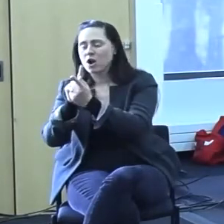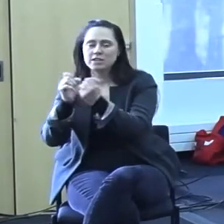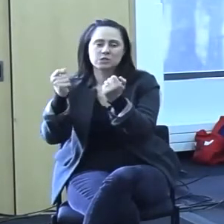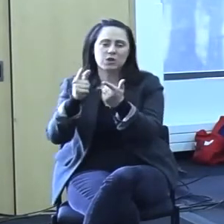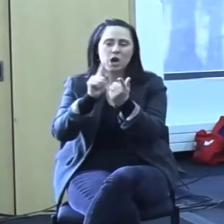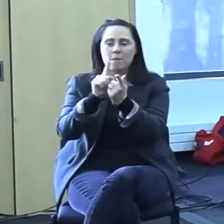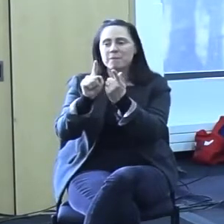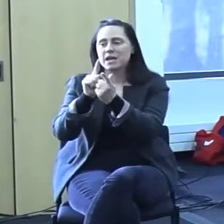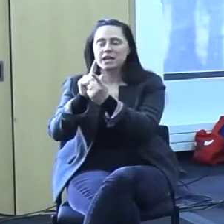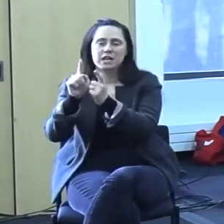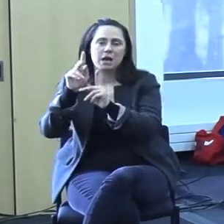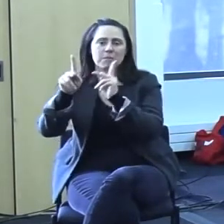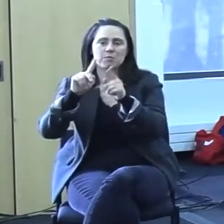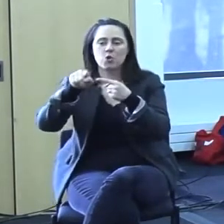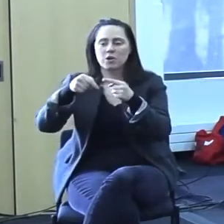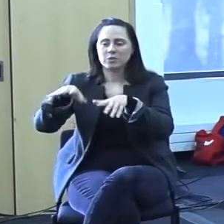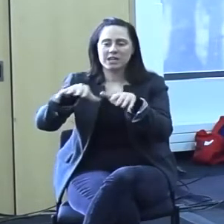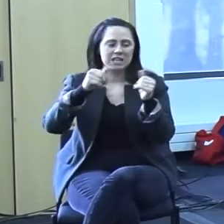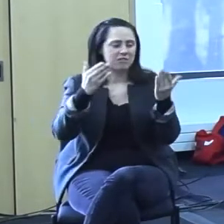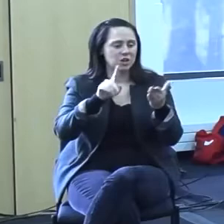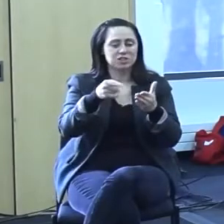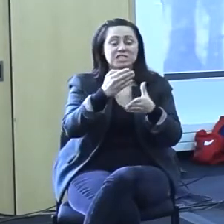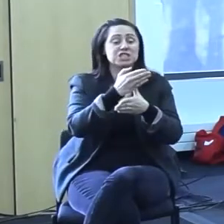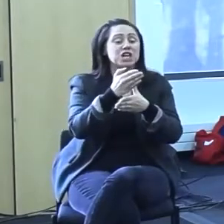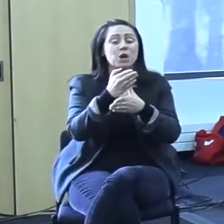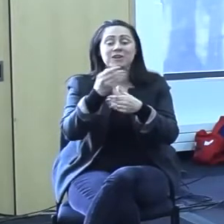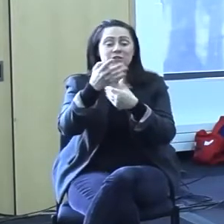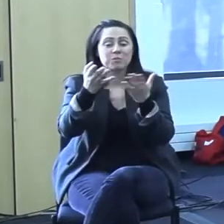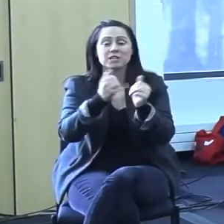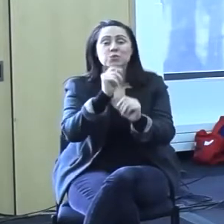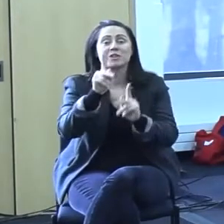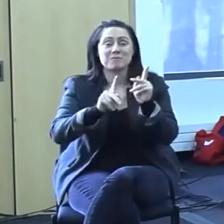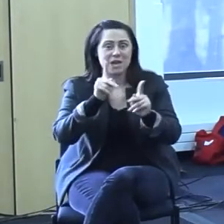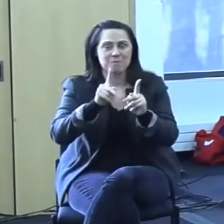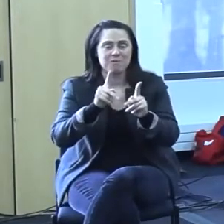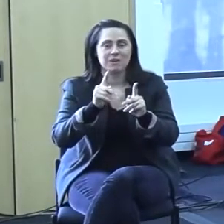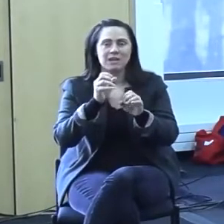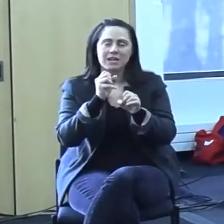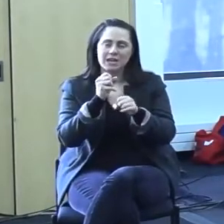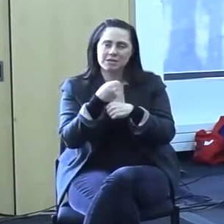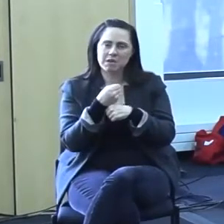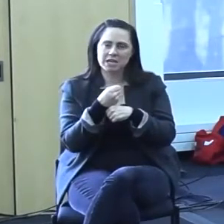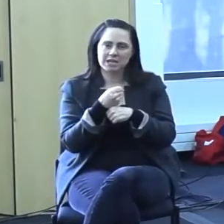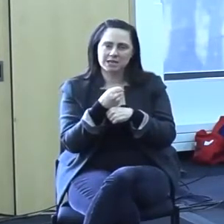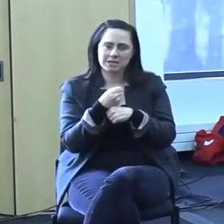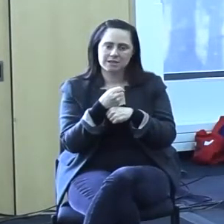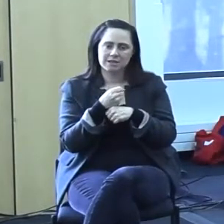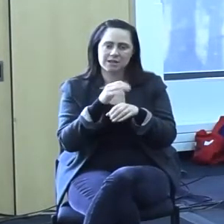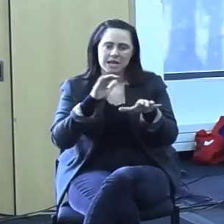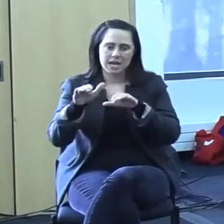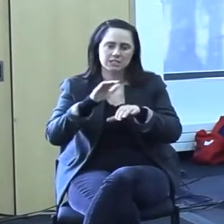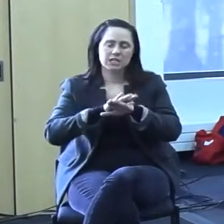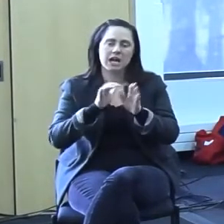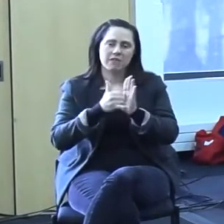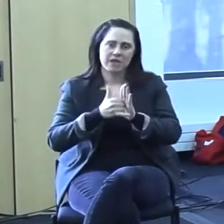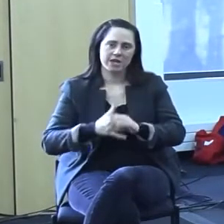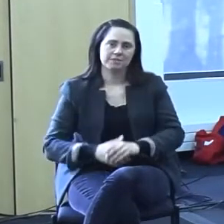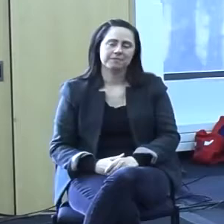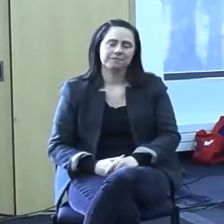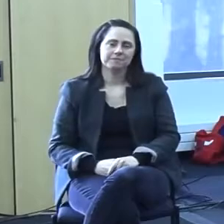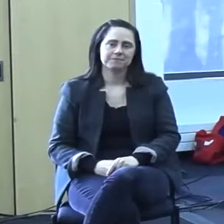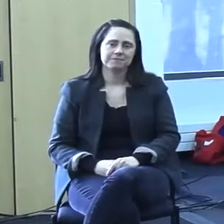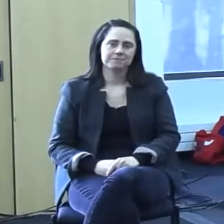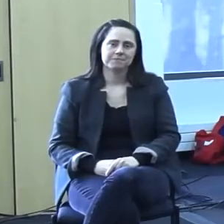across people when we leave here and just sharing it with people and actually making action on it.